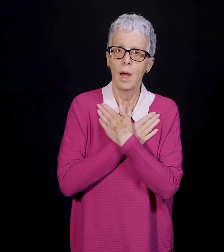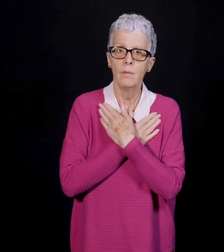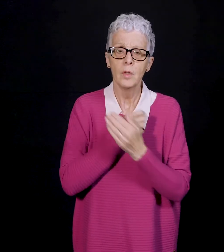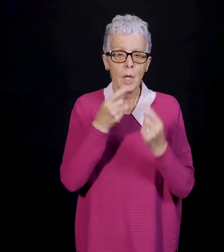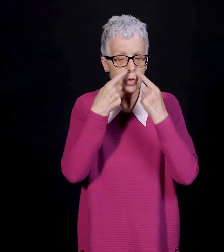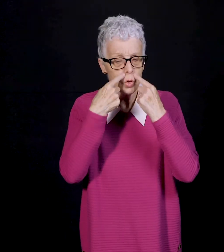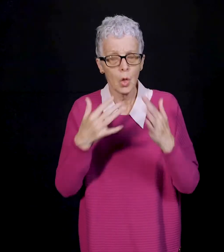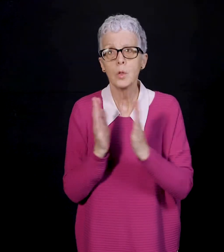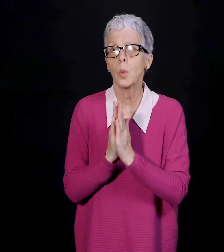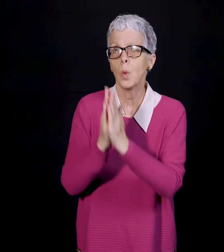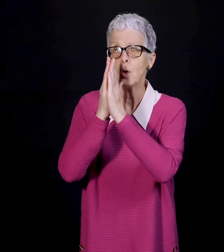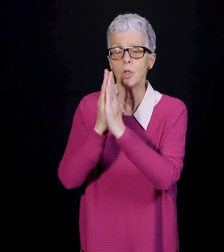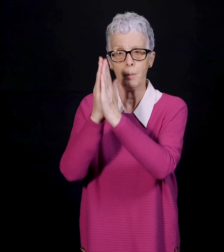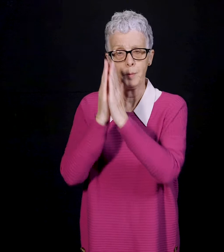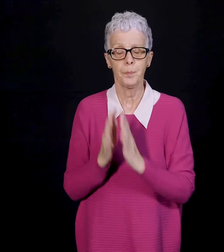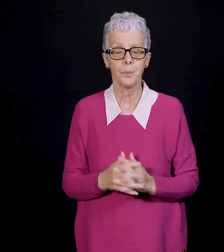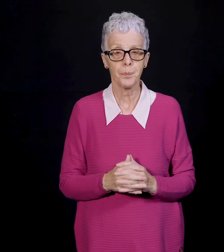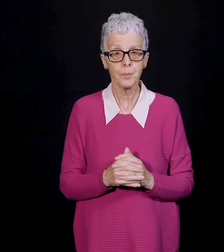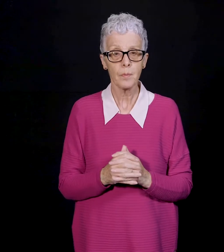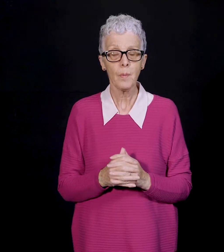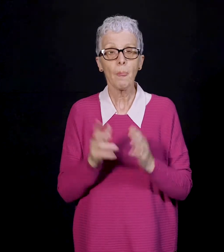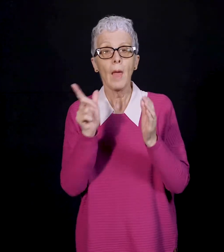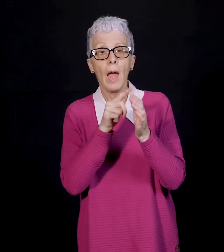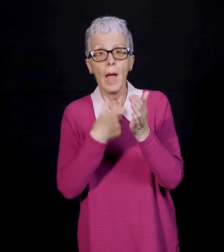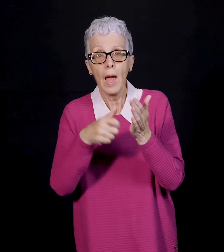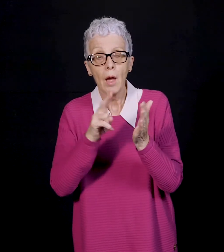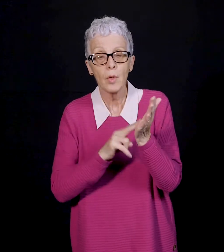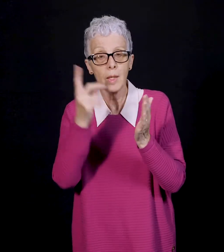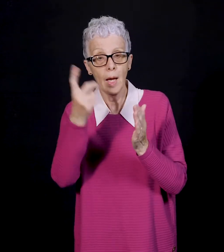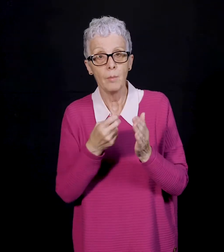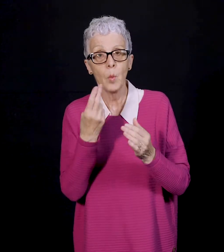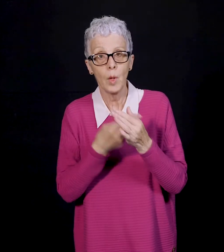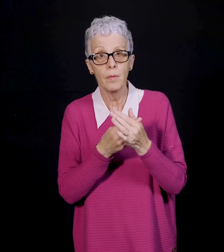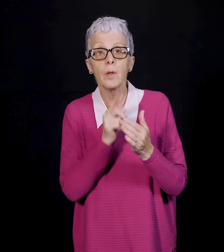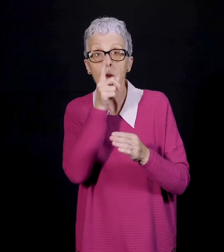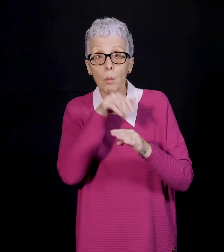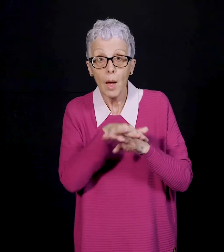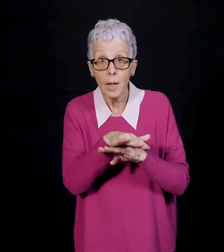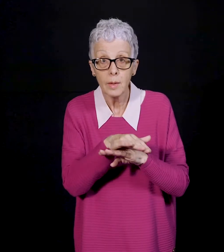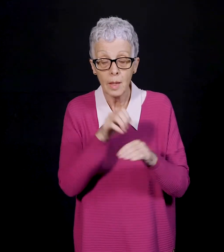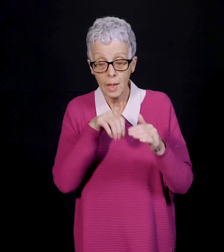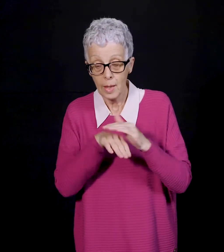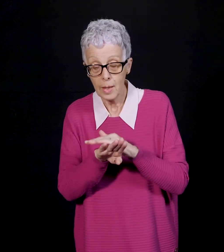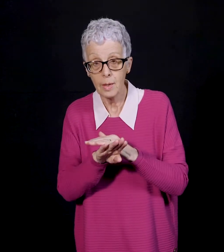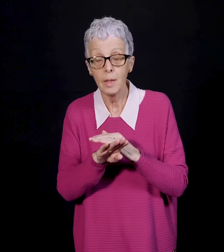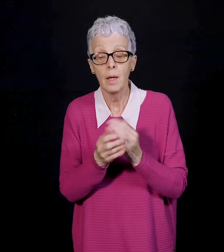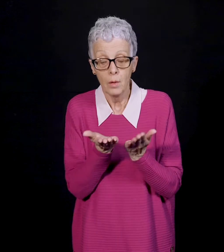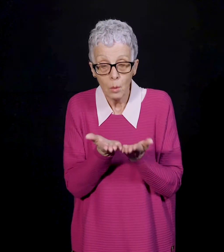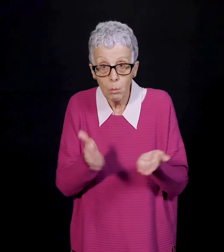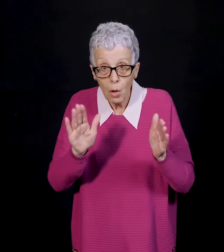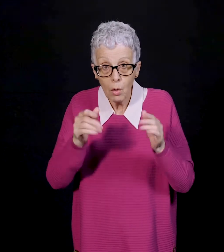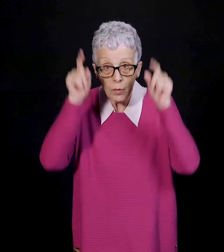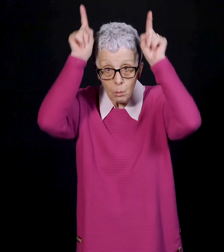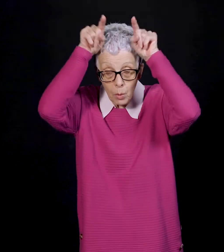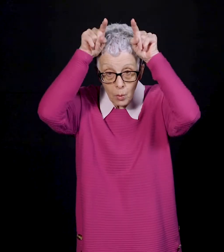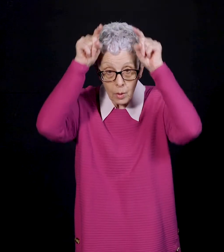intercession. And so Aaron would come with the blood of the bull collected in a bowl, and he would take the coals from the altar,